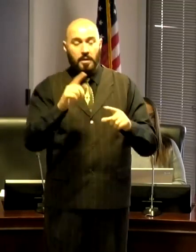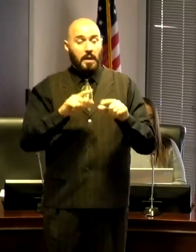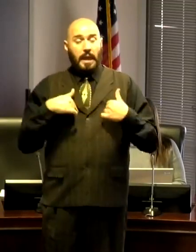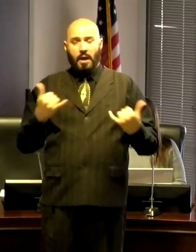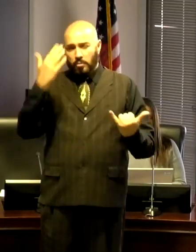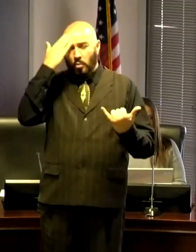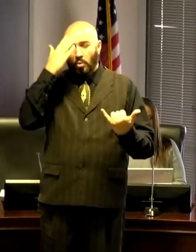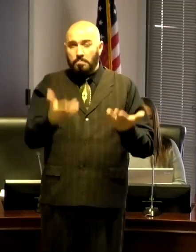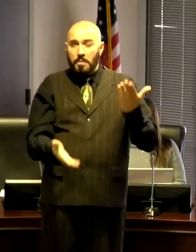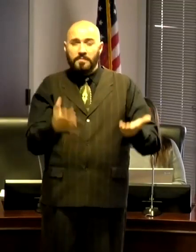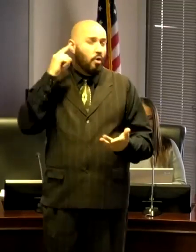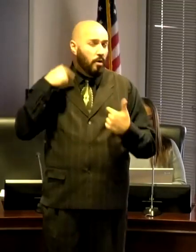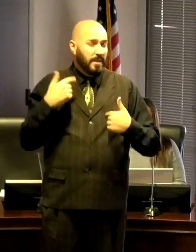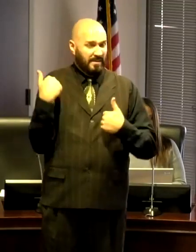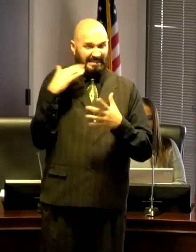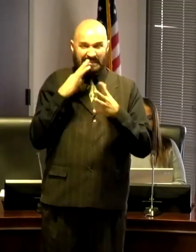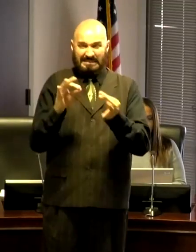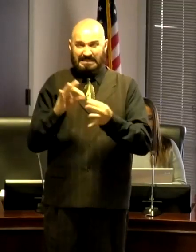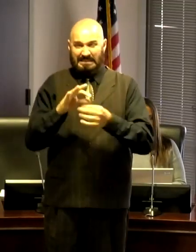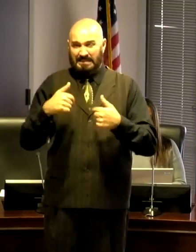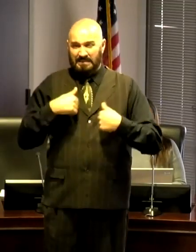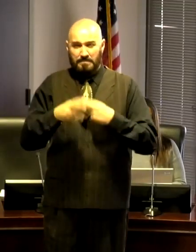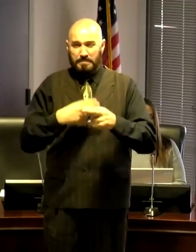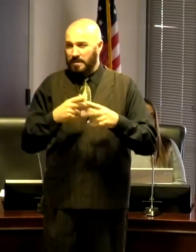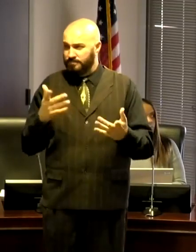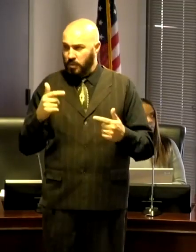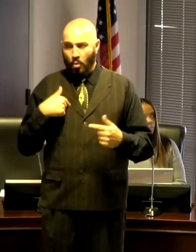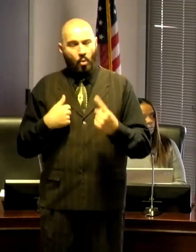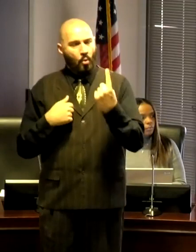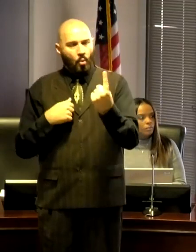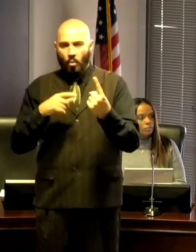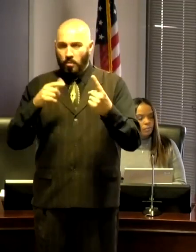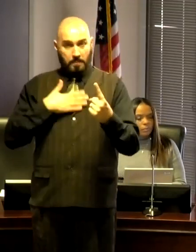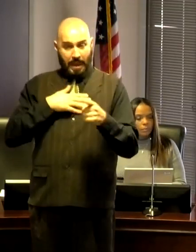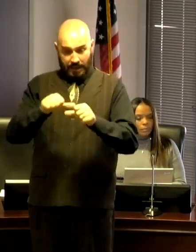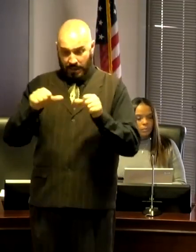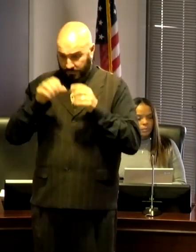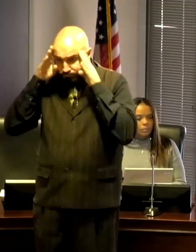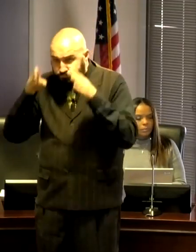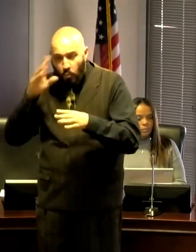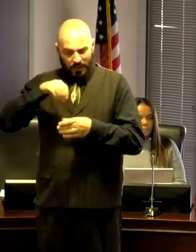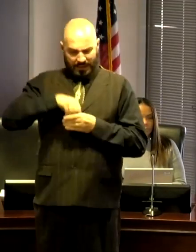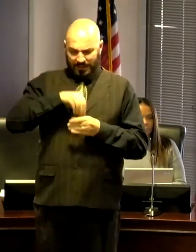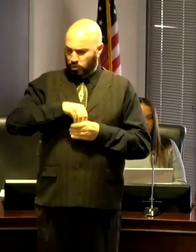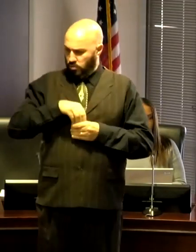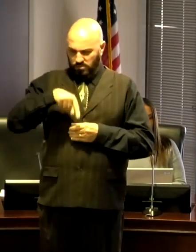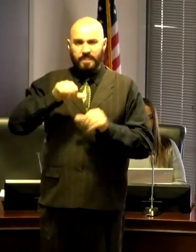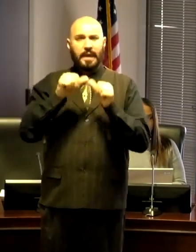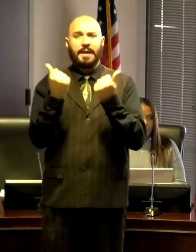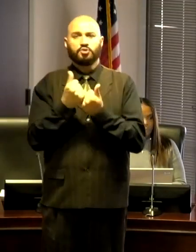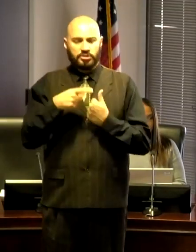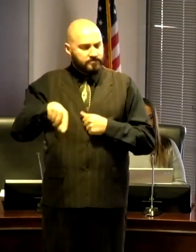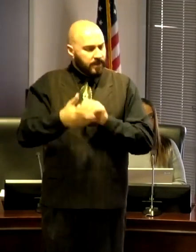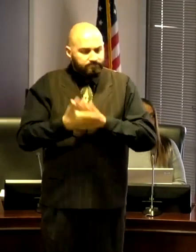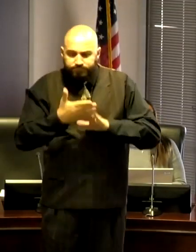me talk previously about one of my big focus areas will be internal performance of the agency. And if we have the right